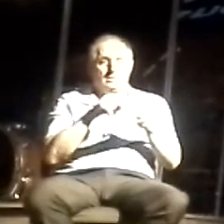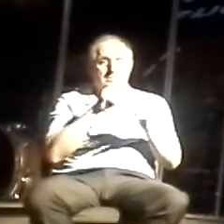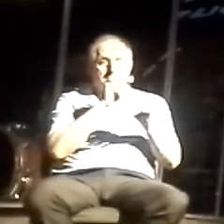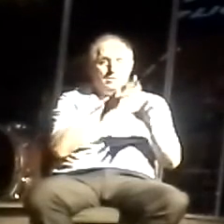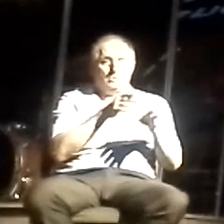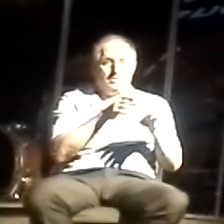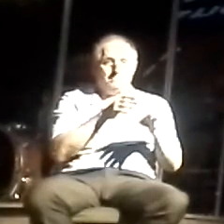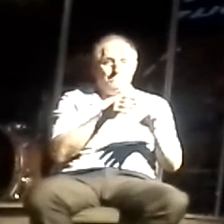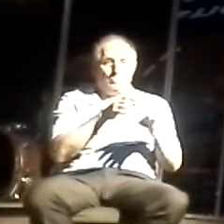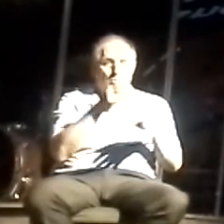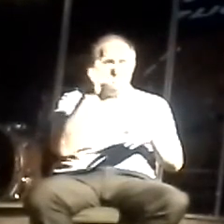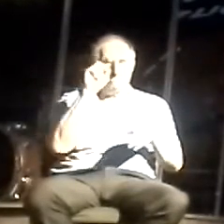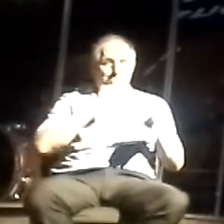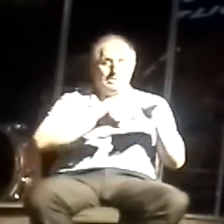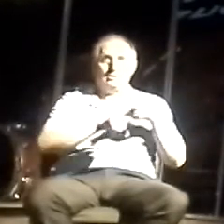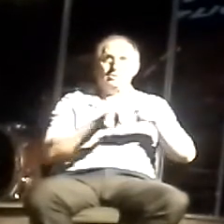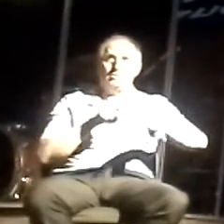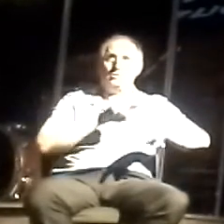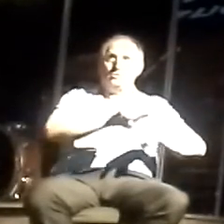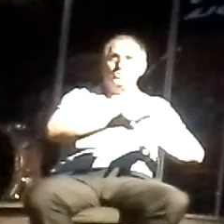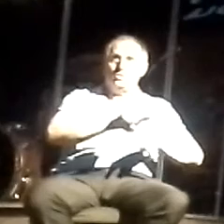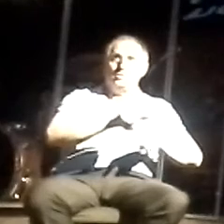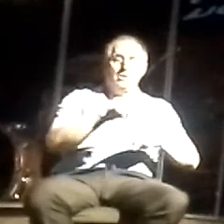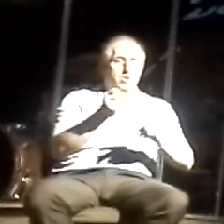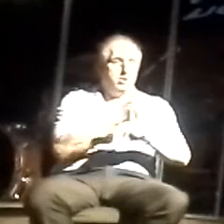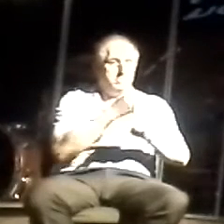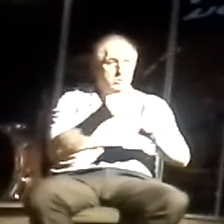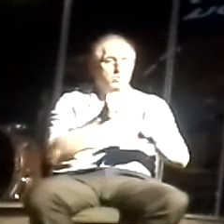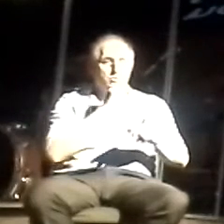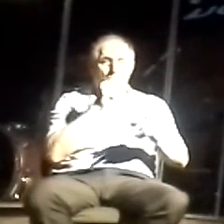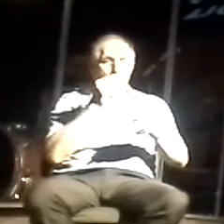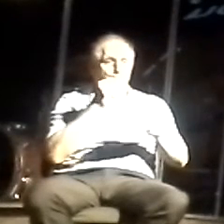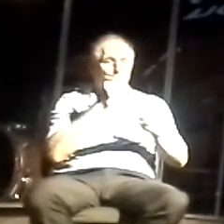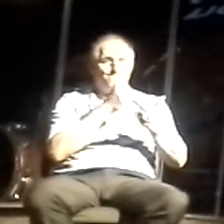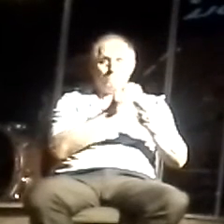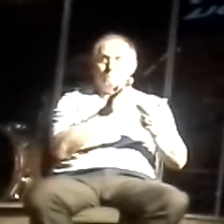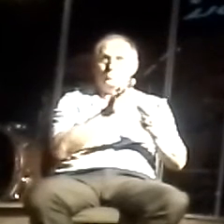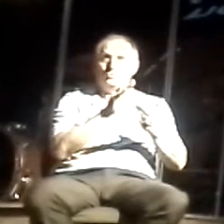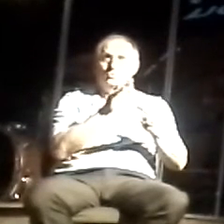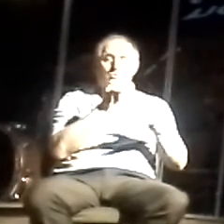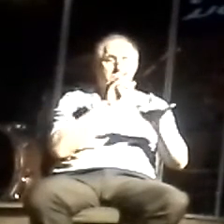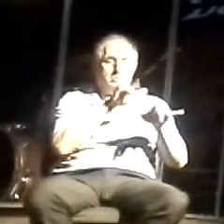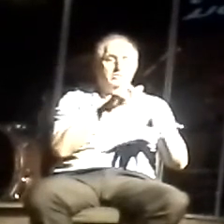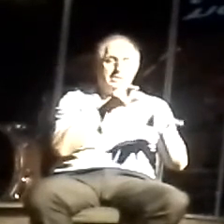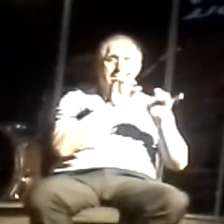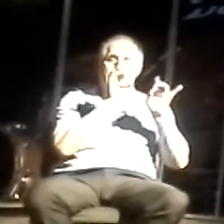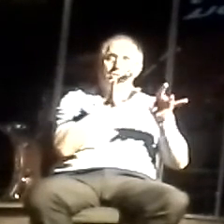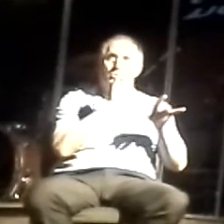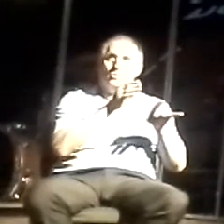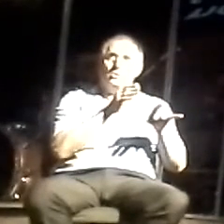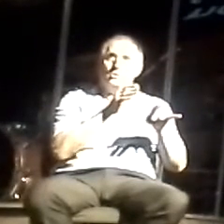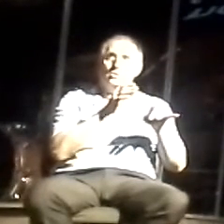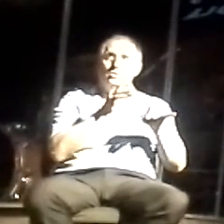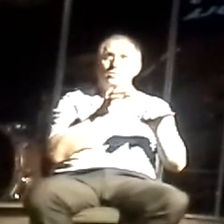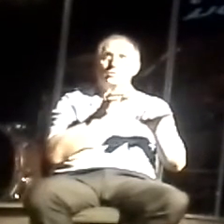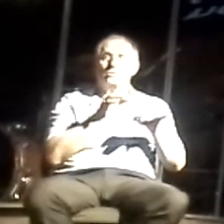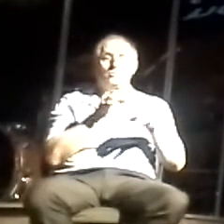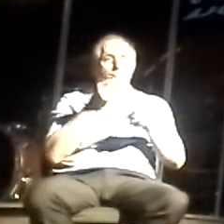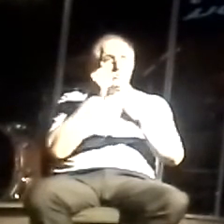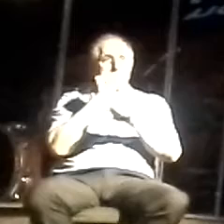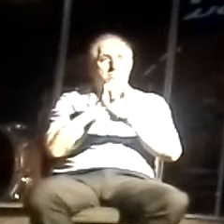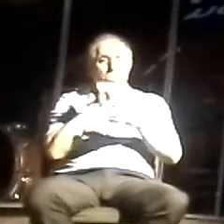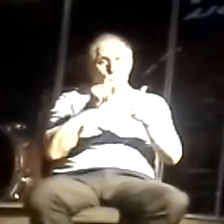insult. Rebuke the wicked, you'll incur abuse. Do not rebuke mockers, they will hate you. Rebuke the wise, and they will